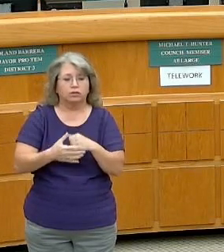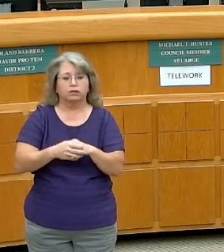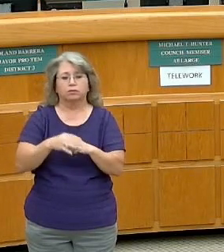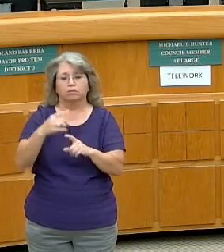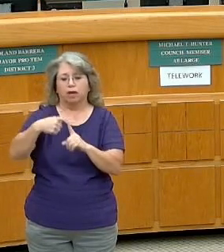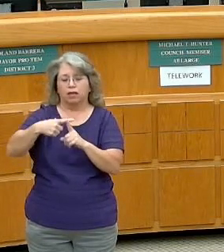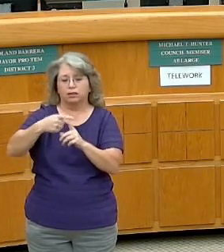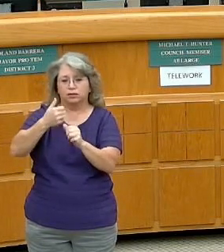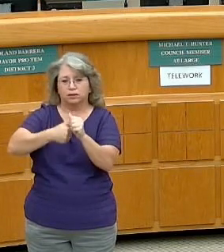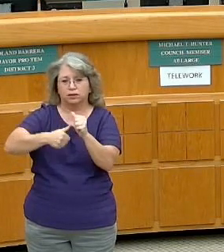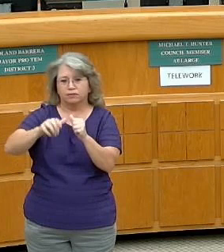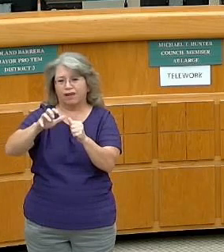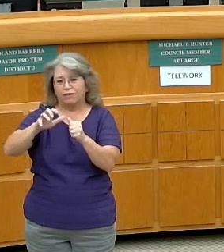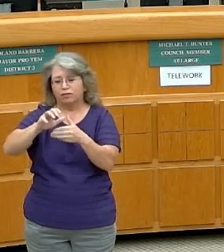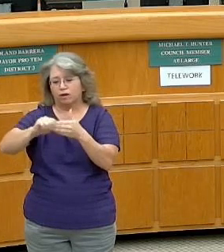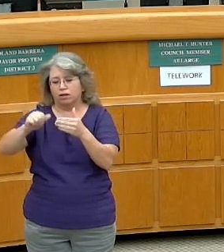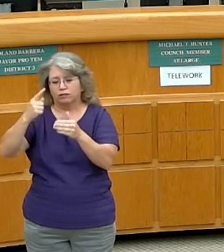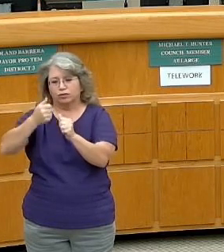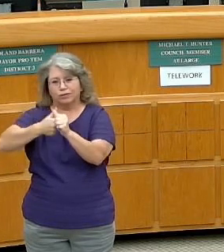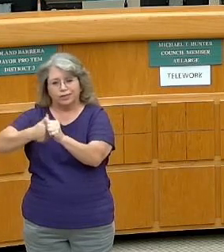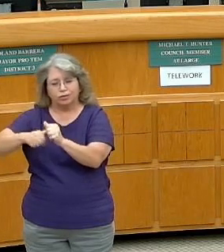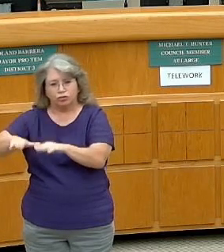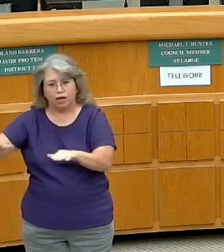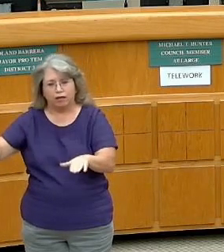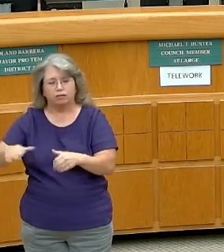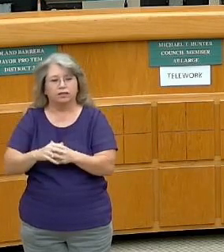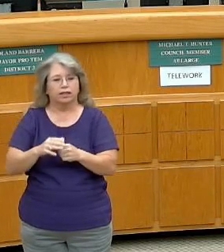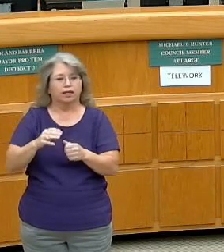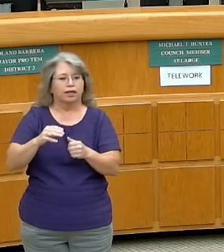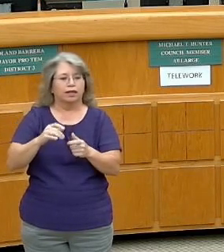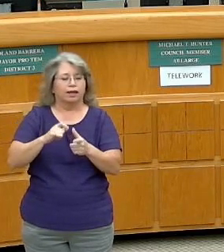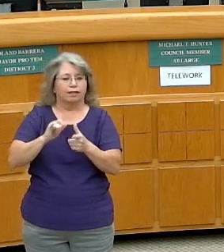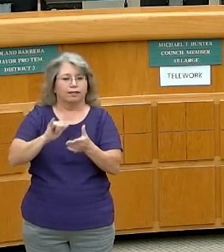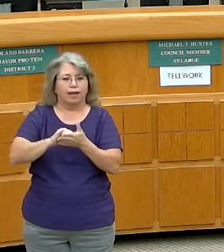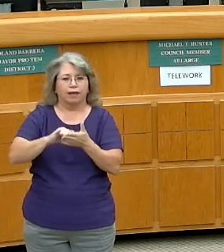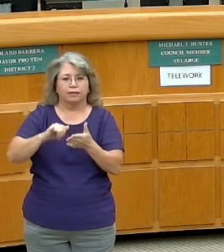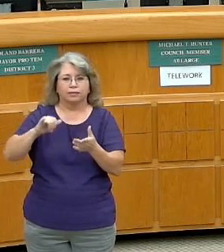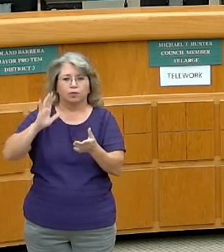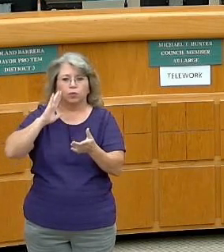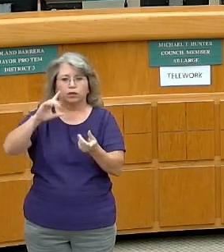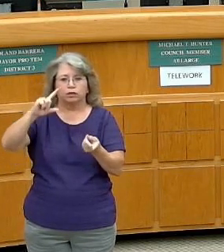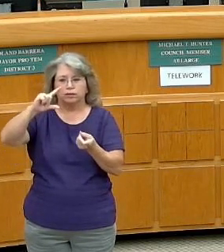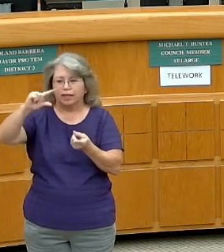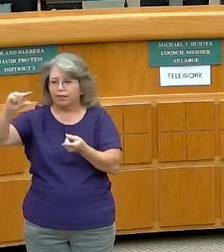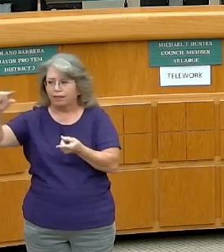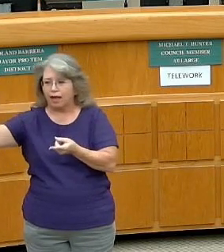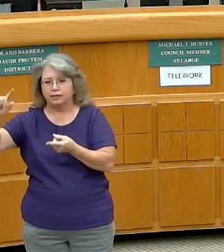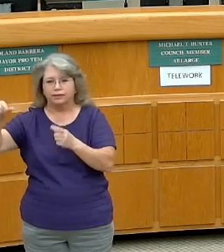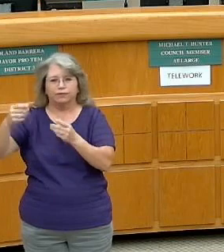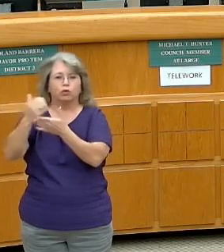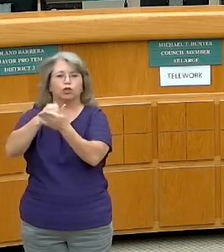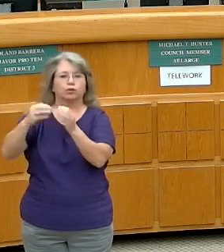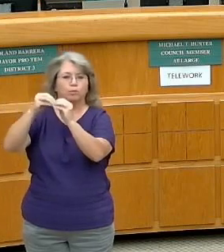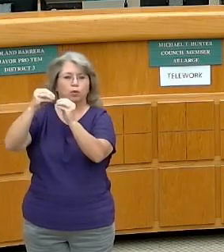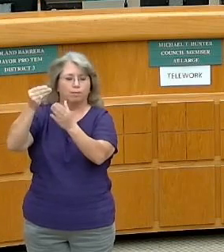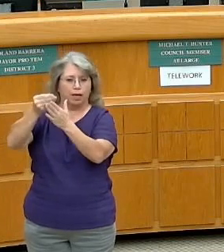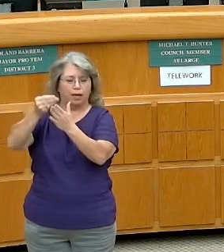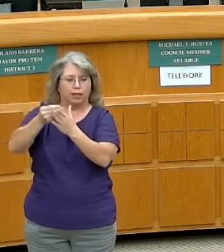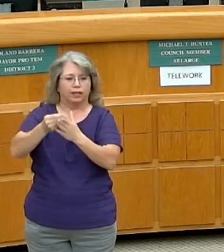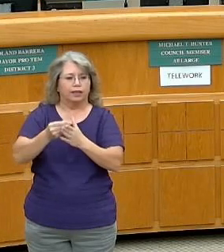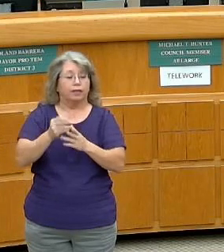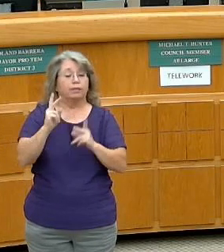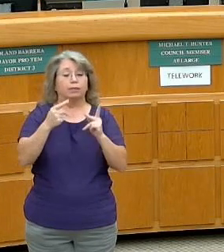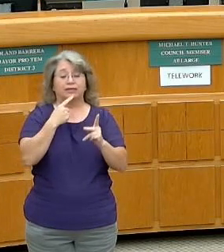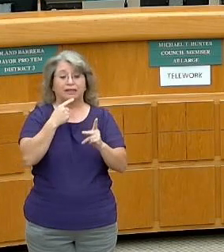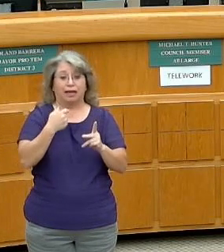$75,000 in personal income. A lot of people have asked, do I need to apply for that? The answer is no. You should receive